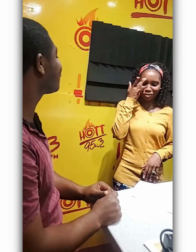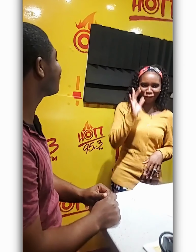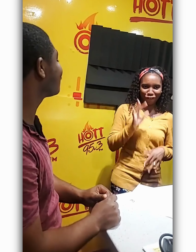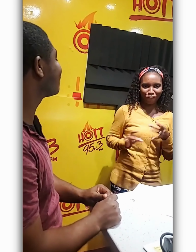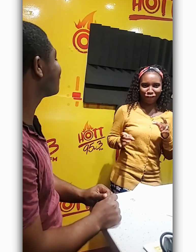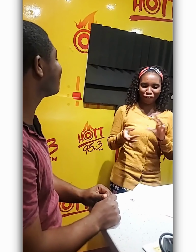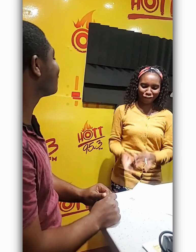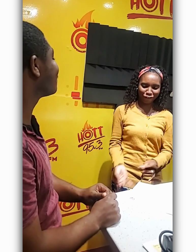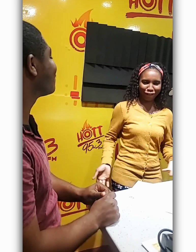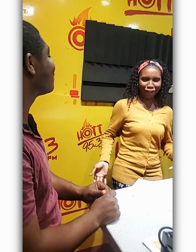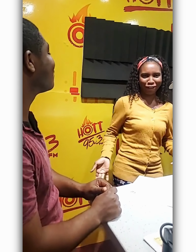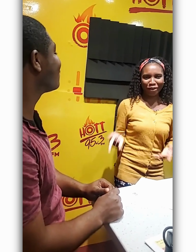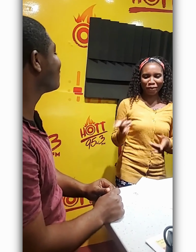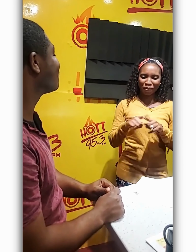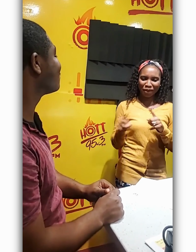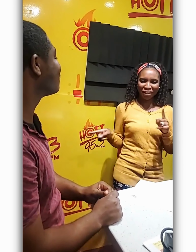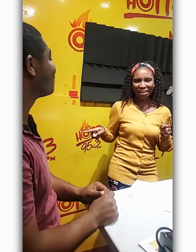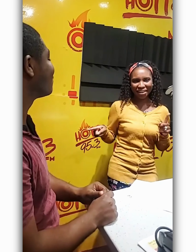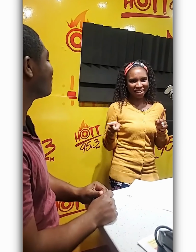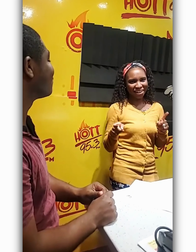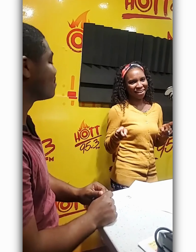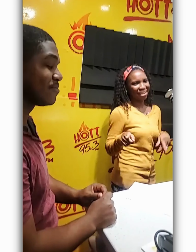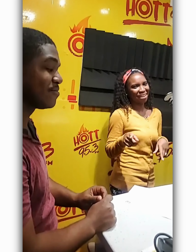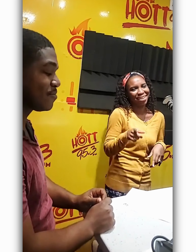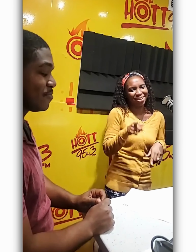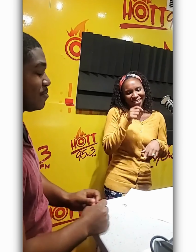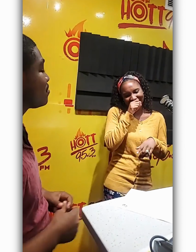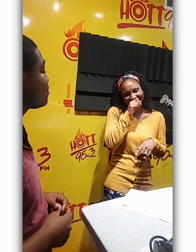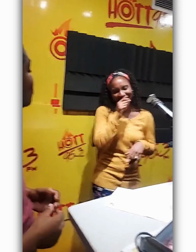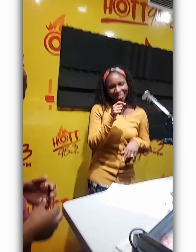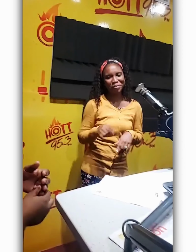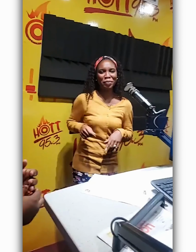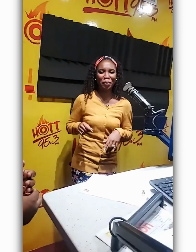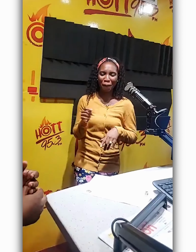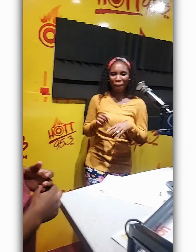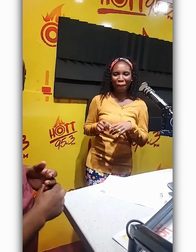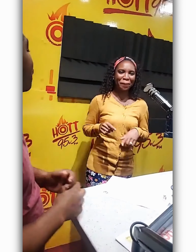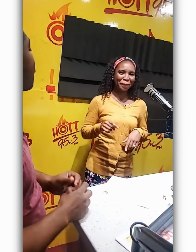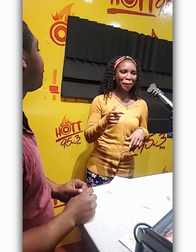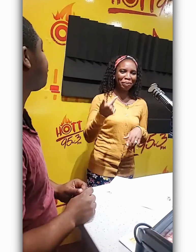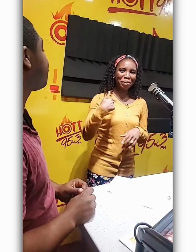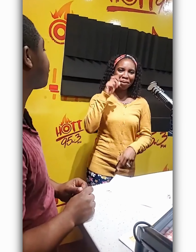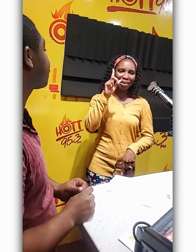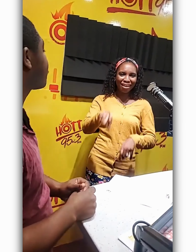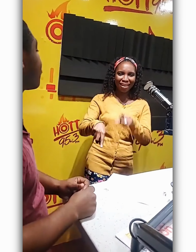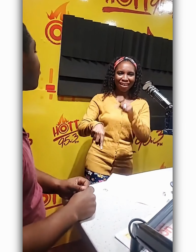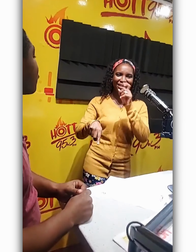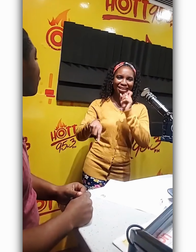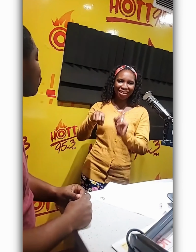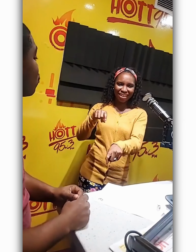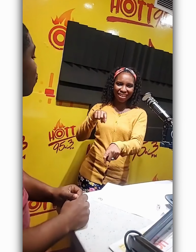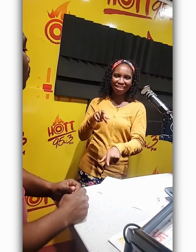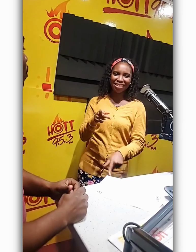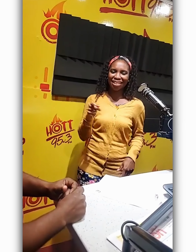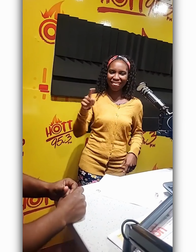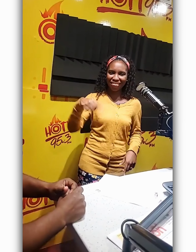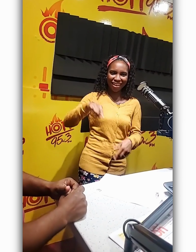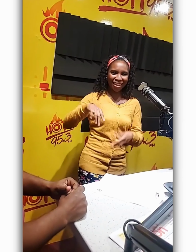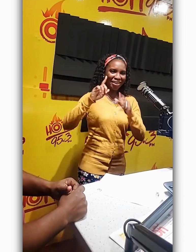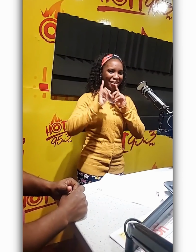wicked, she'll be wicked, naughty. Not wicked, straight that from the record. But I'm asking the questions, Scott, and they're answering. She never declared yes,